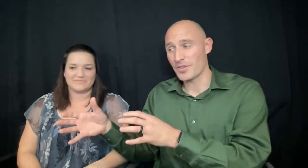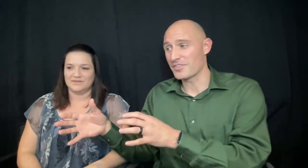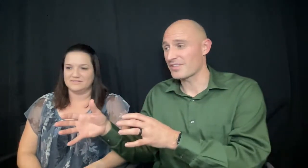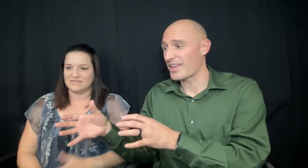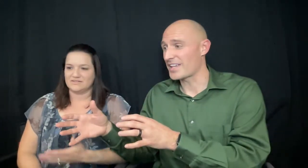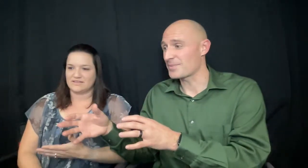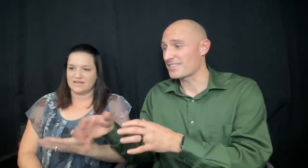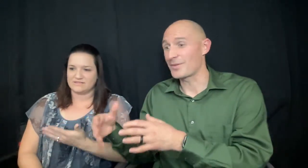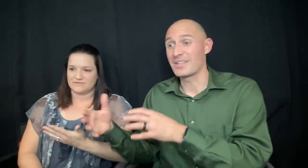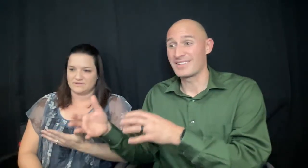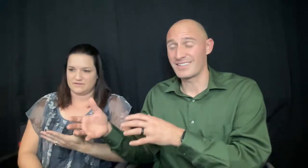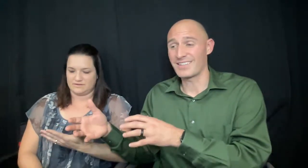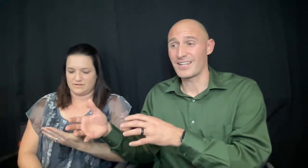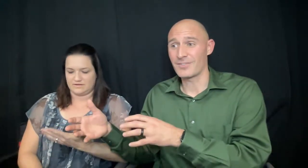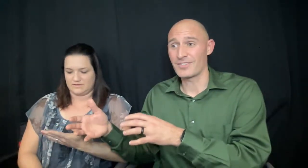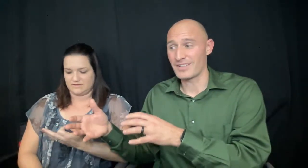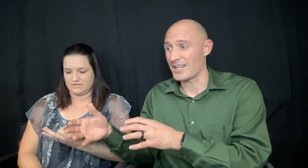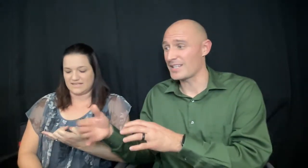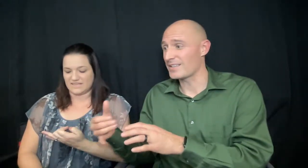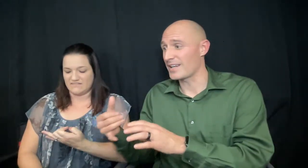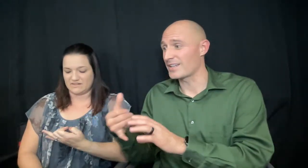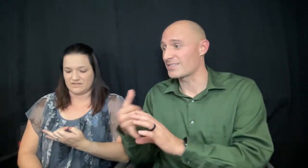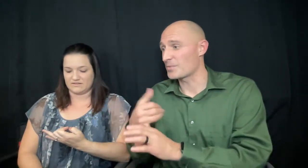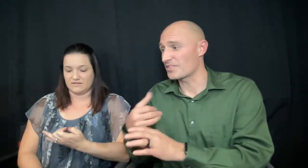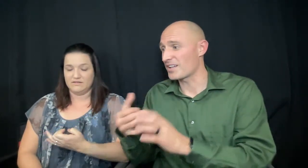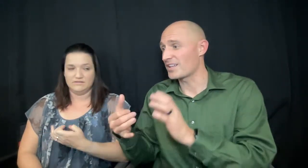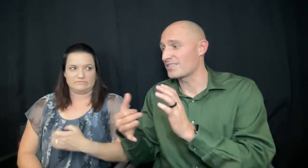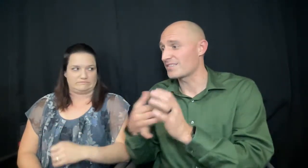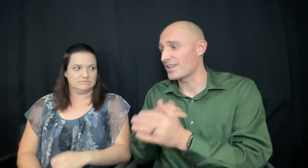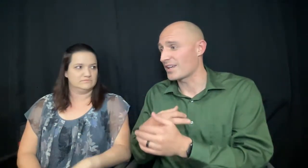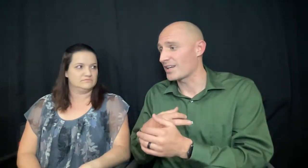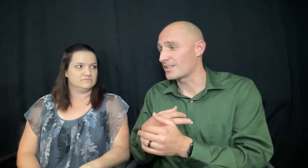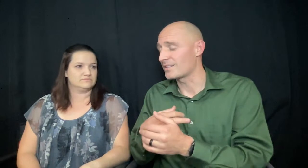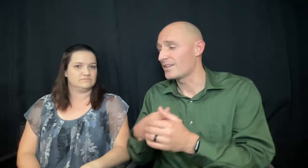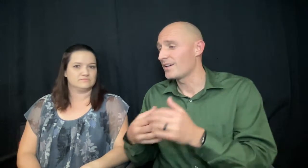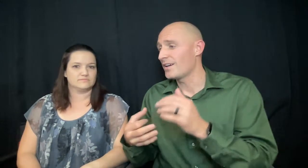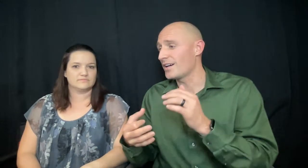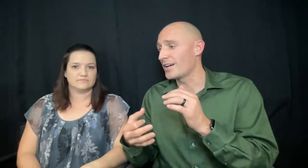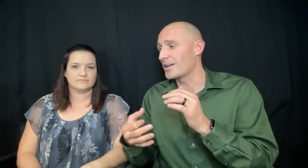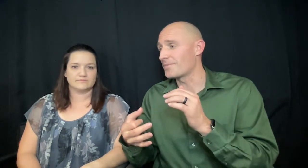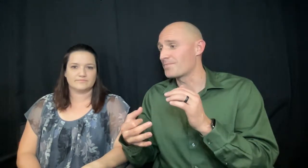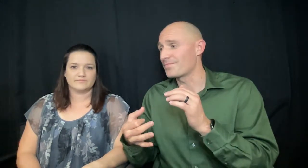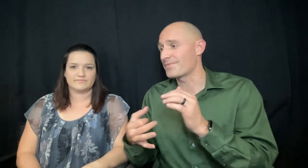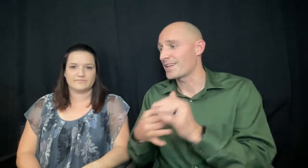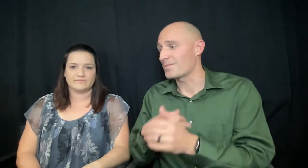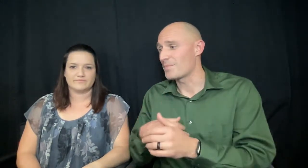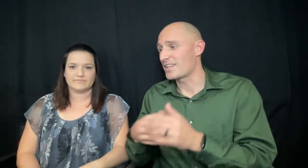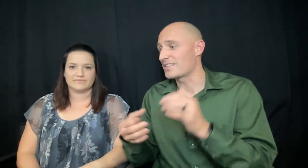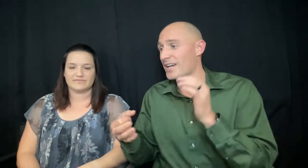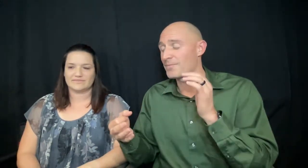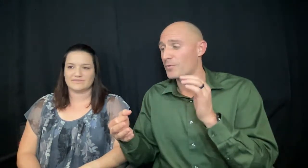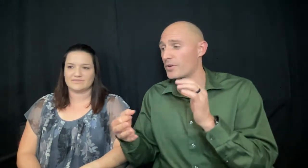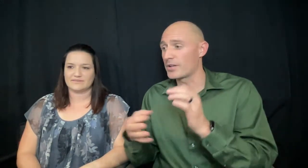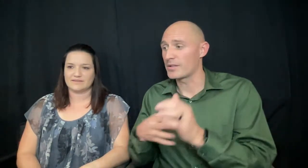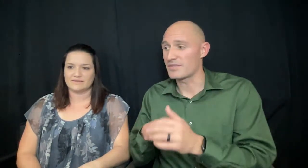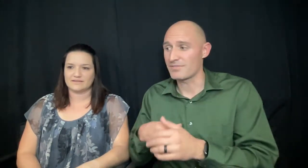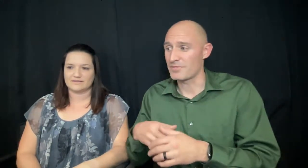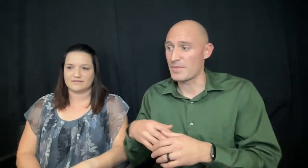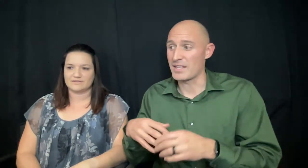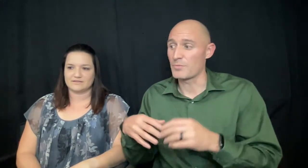those aspects that we didn't cover tonight, like similar signs and making the time for it, remaining